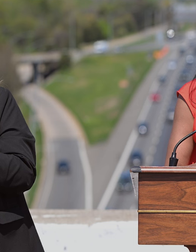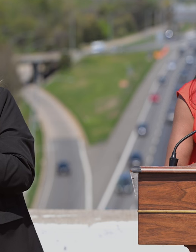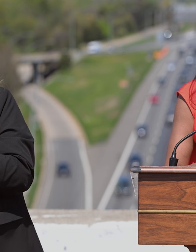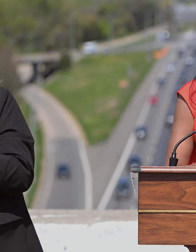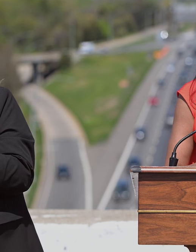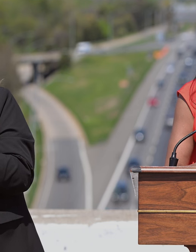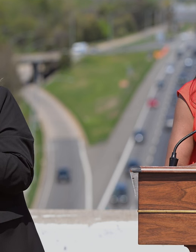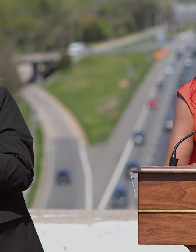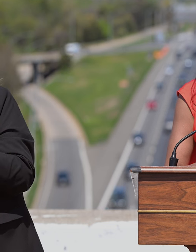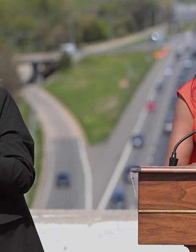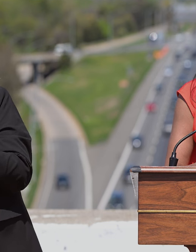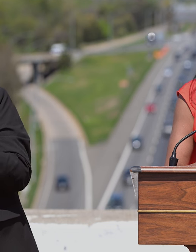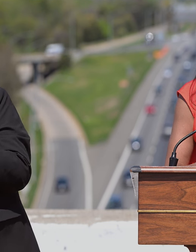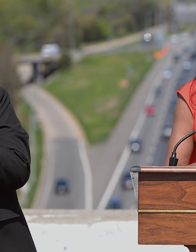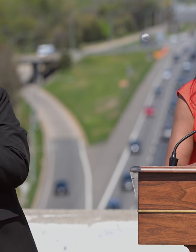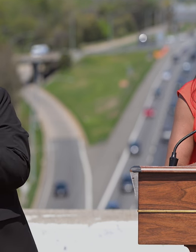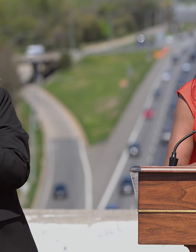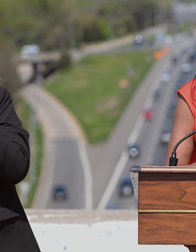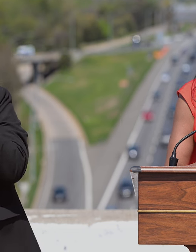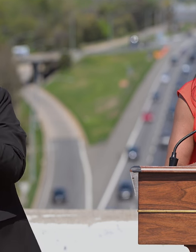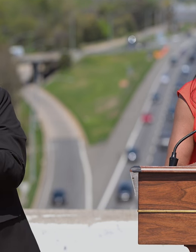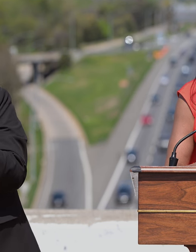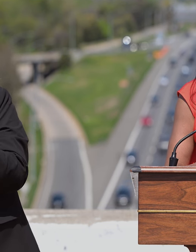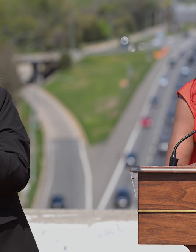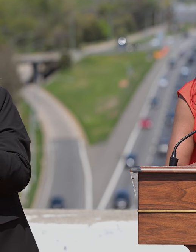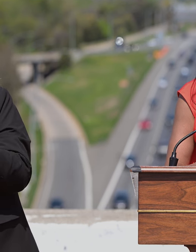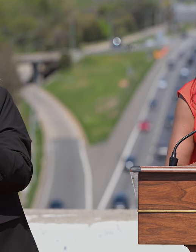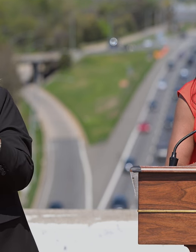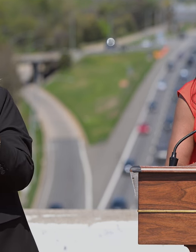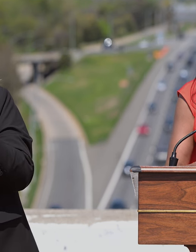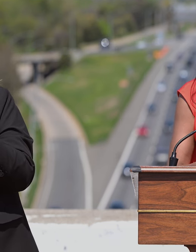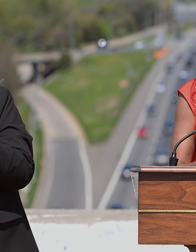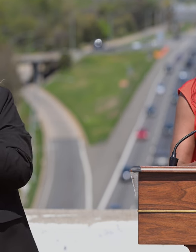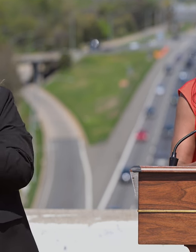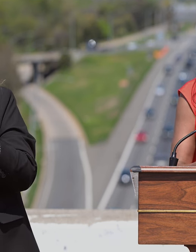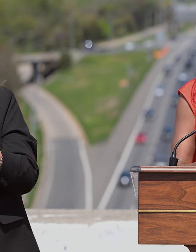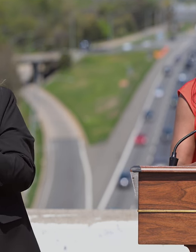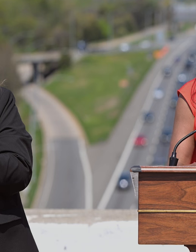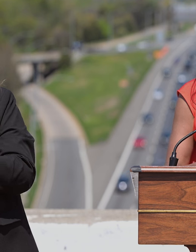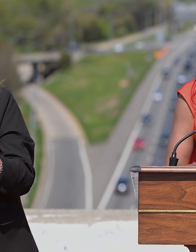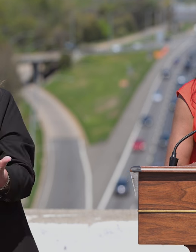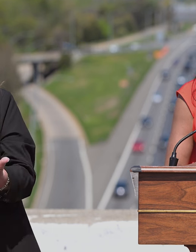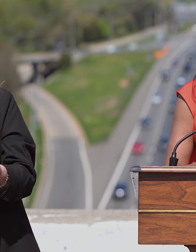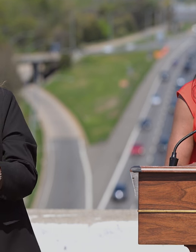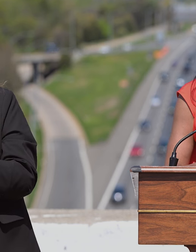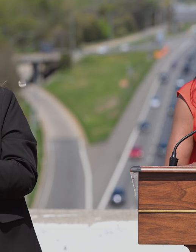on April 9th is to honor our fallen transportation workers. The Maryland